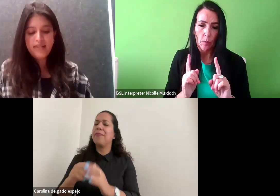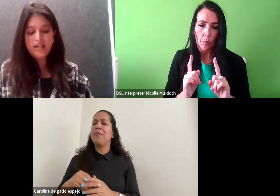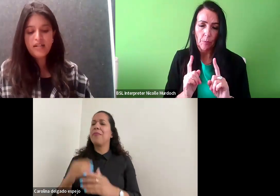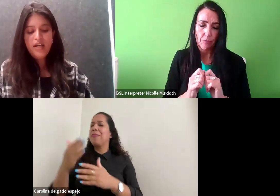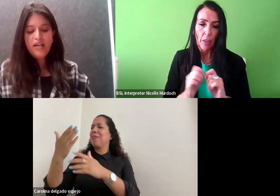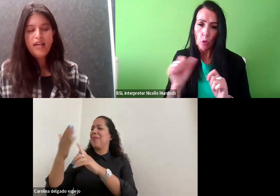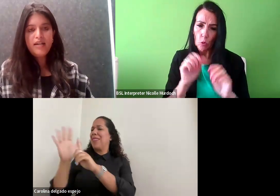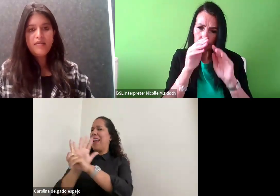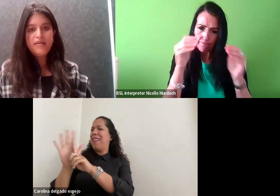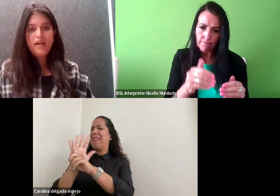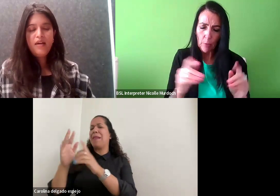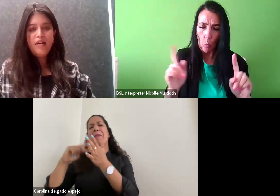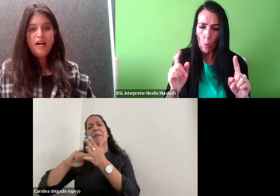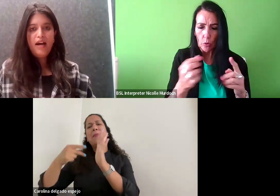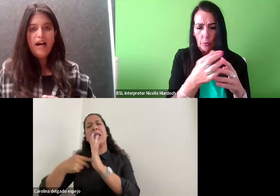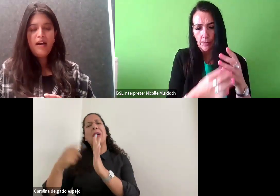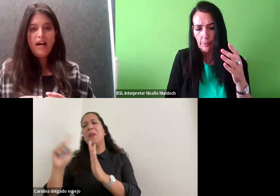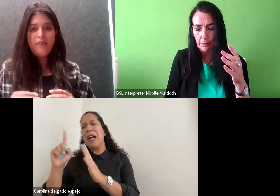to consider is